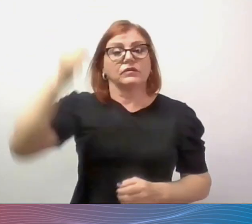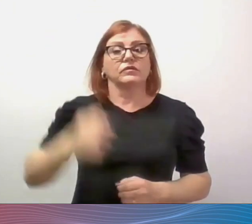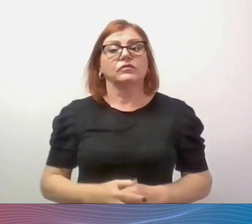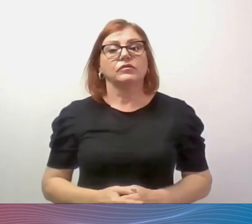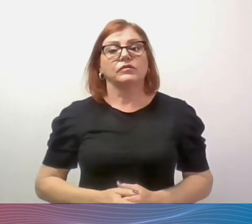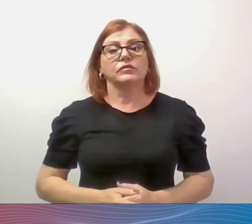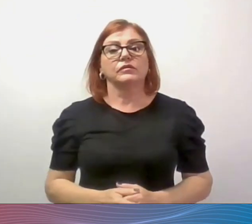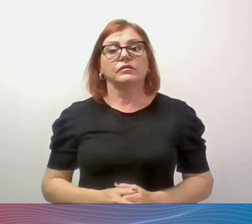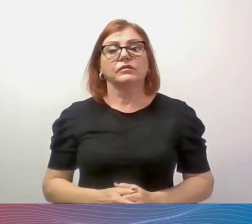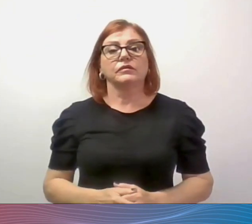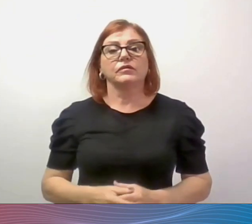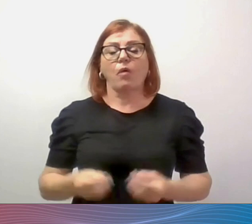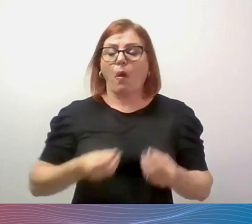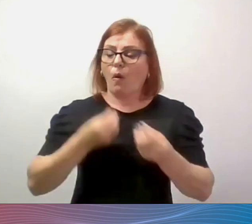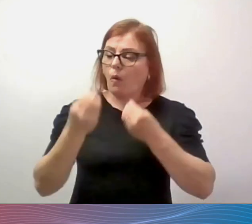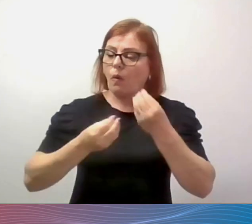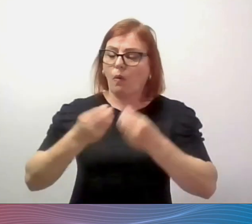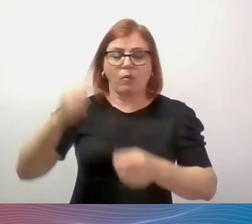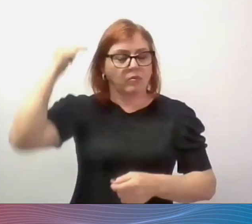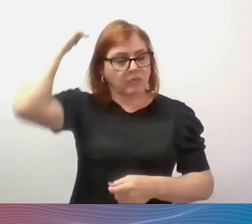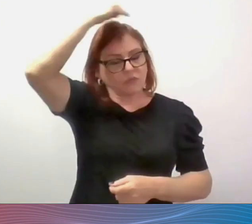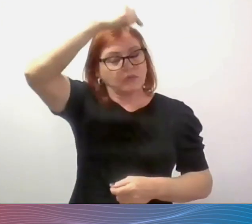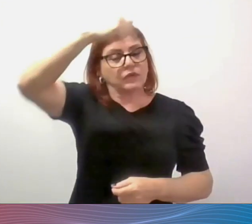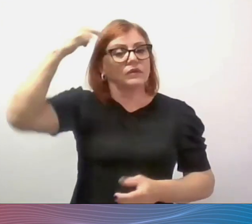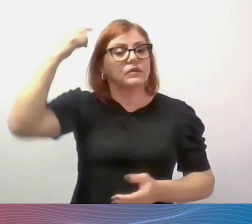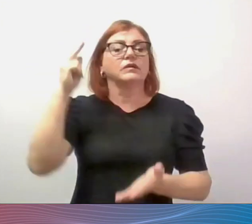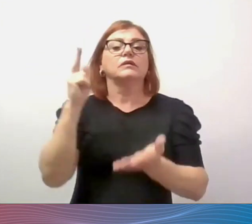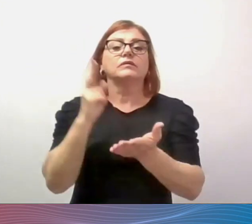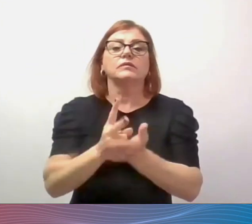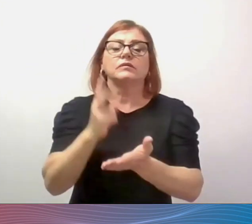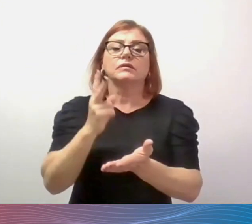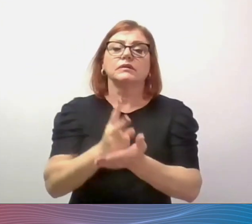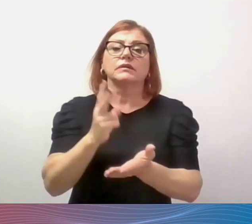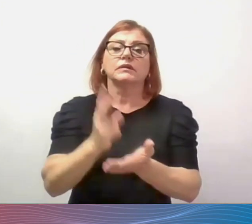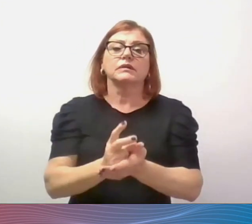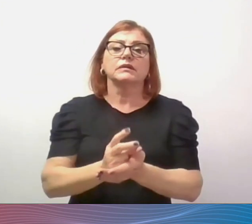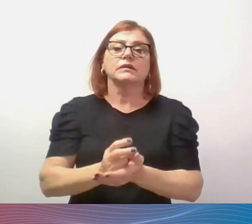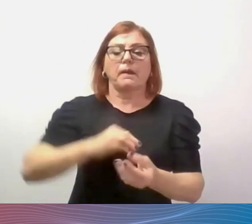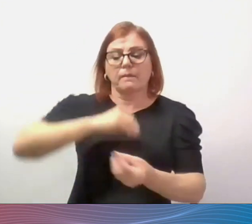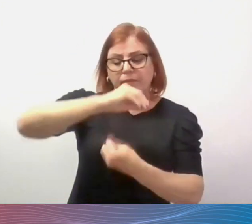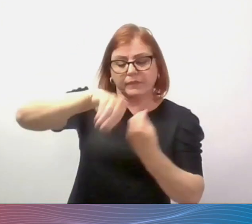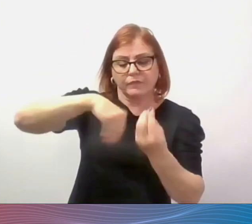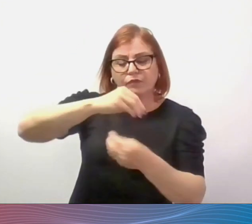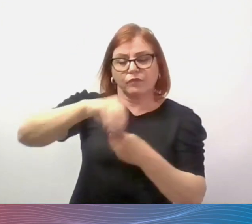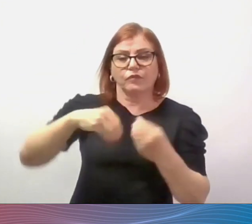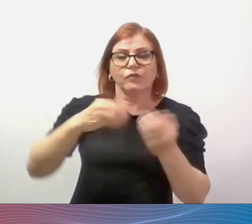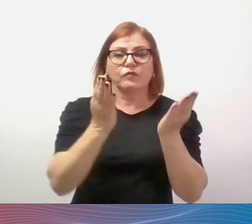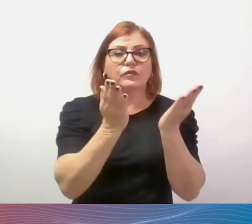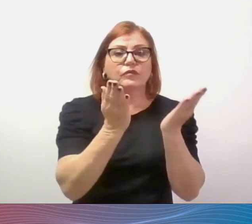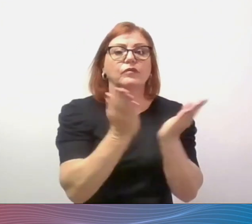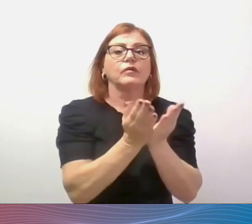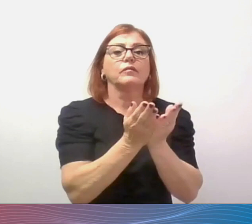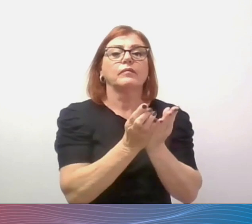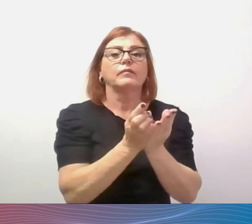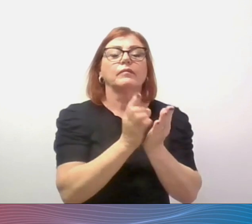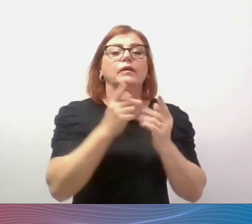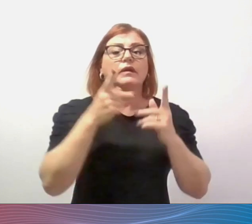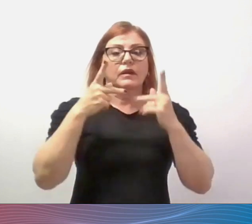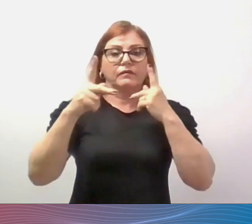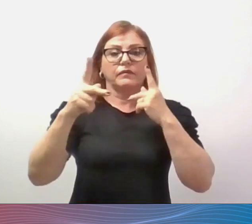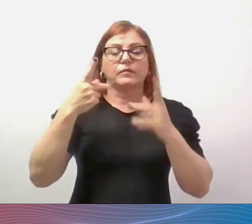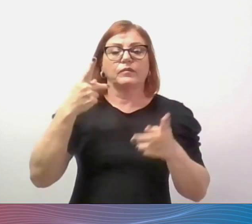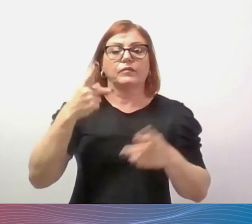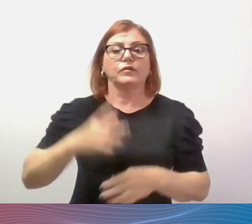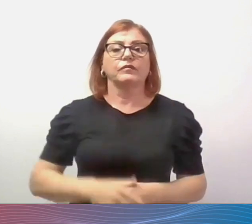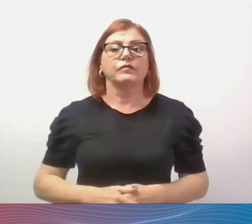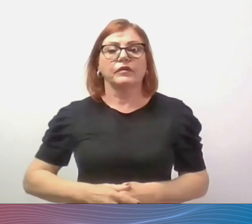como santos devemos estar sempre envolvidos com a palavra profética. As saints, we must always be involved with the prophetic